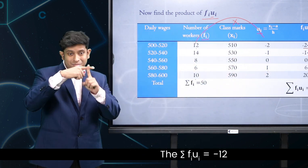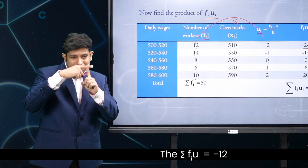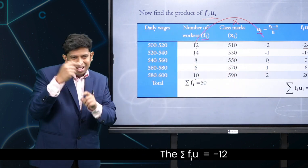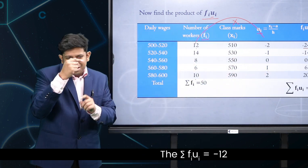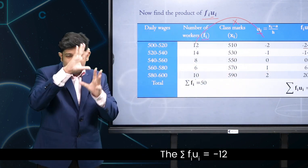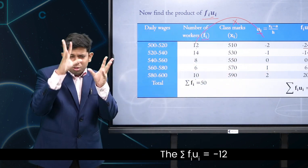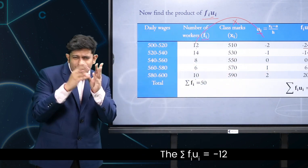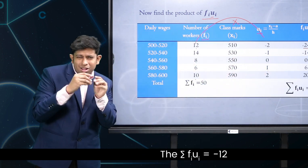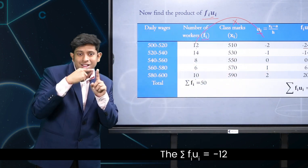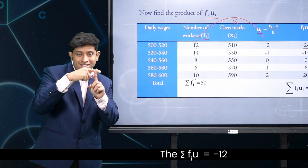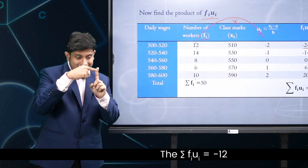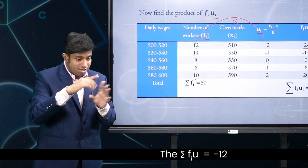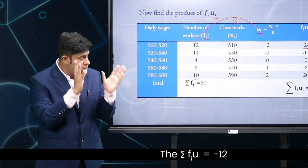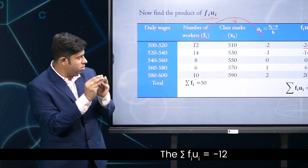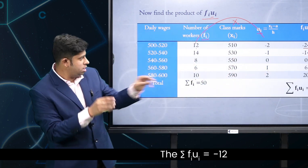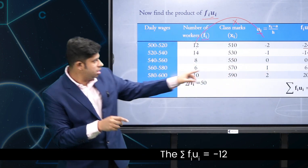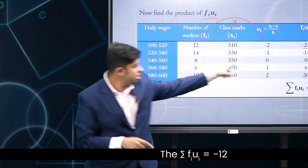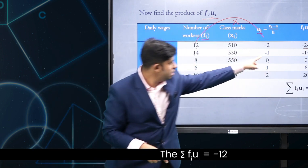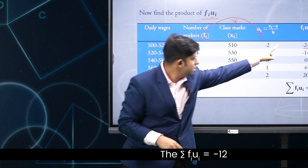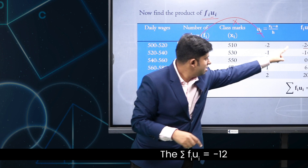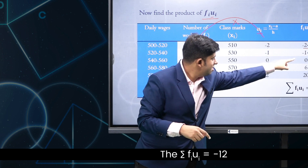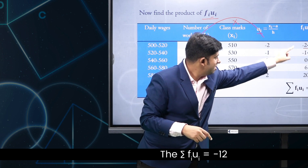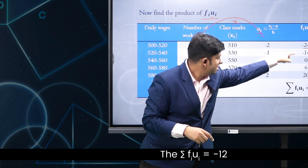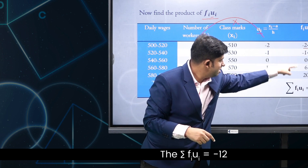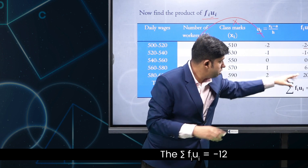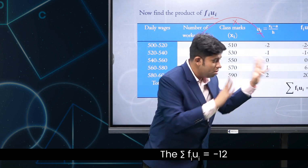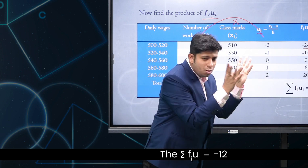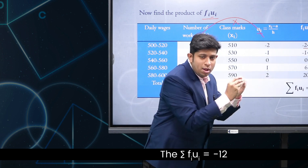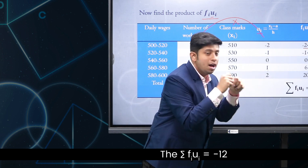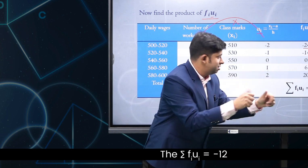the summation of Fi ui is equal to minus 12